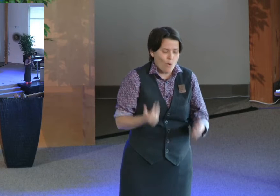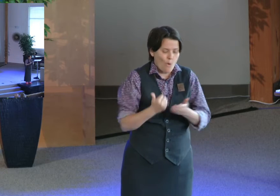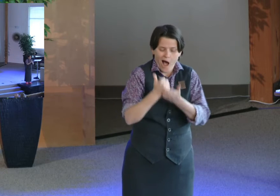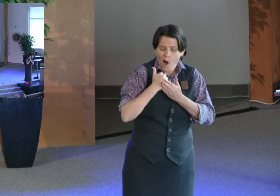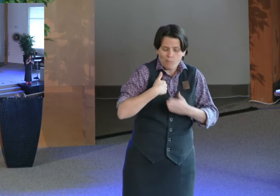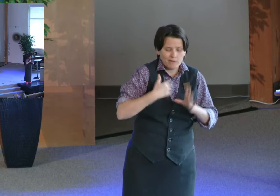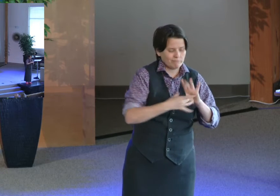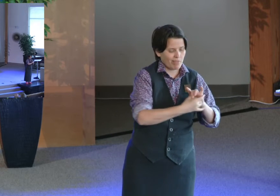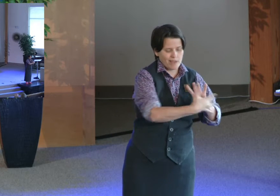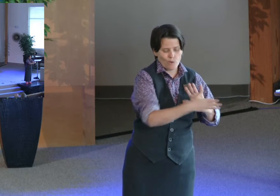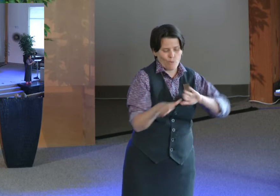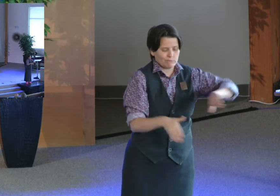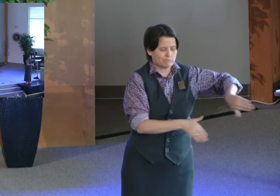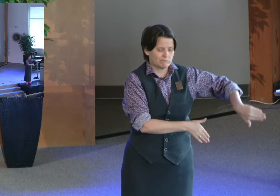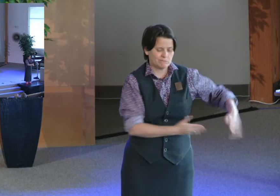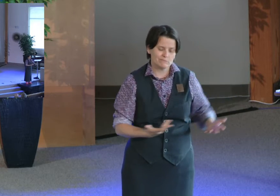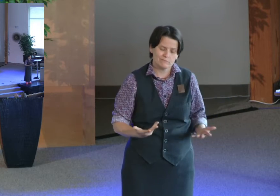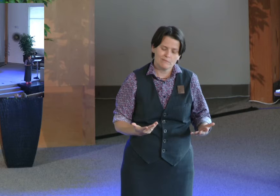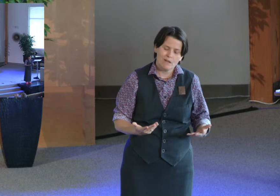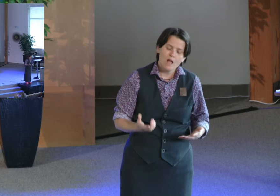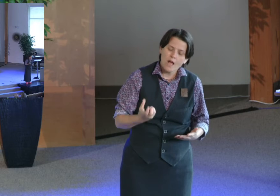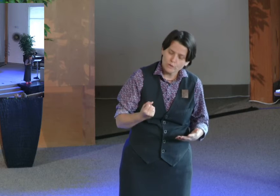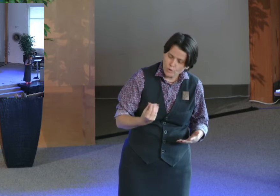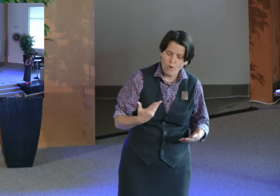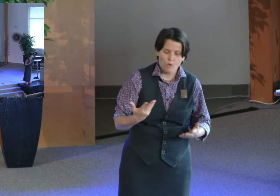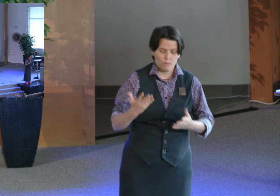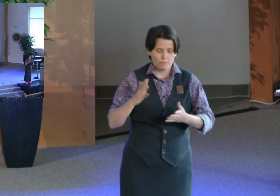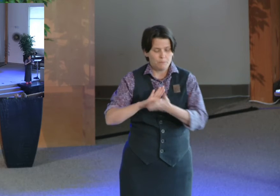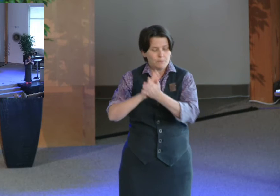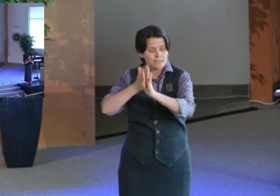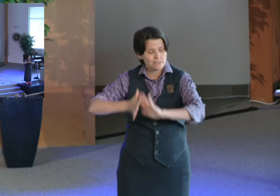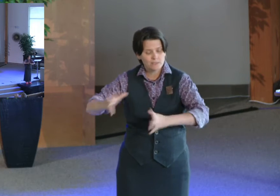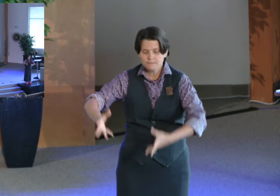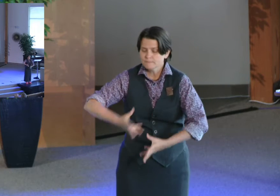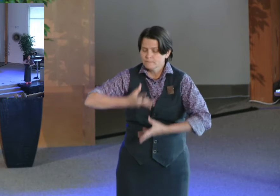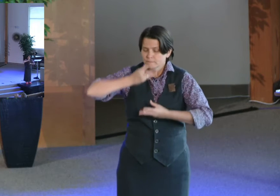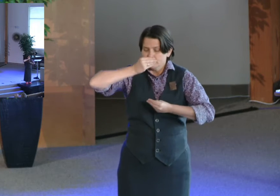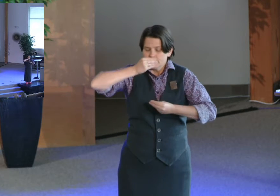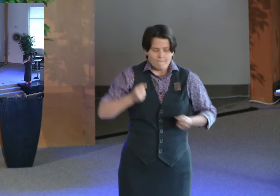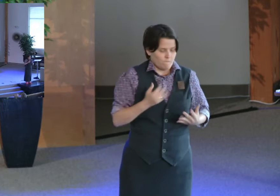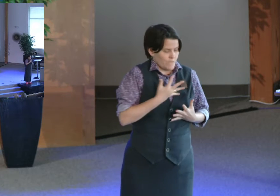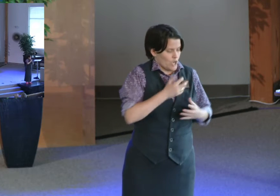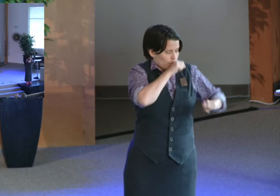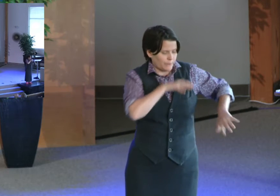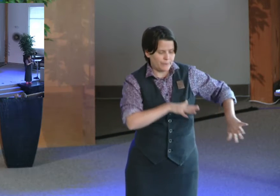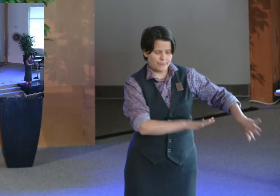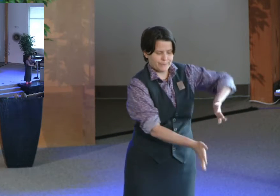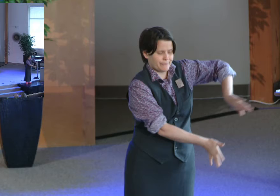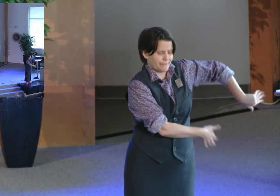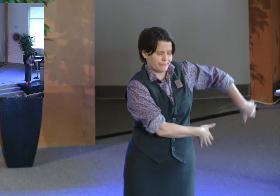fear. So we breathe in abundance, and we let go of lack. So we breathe